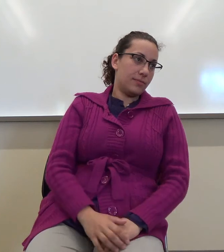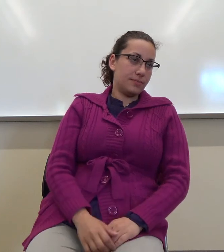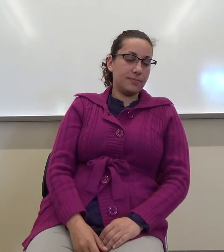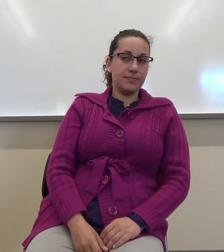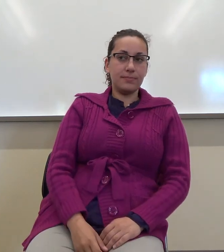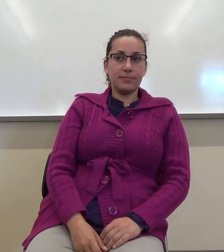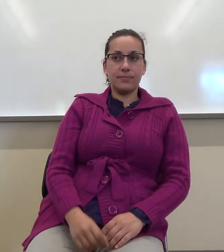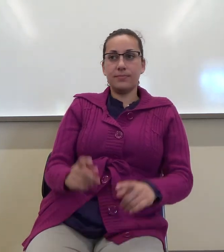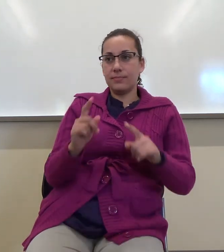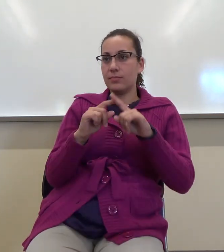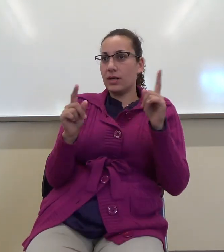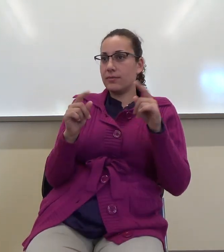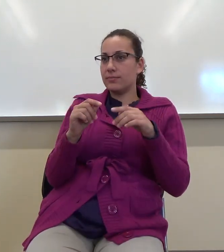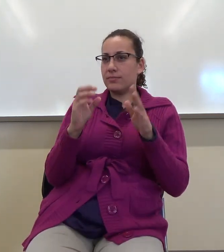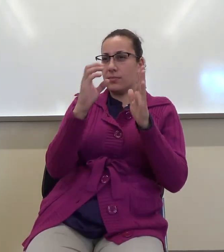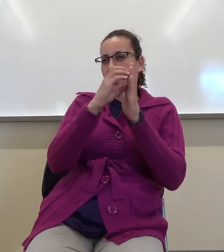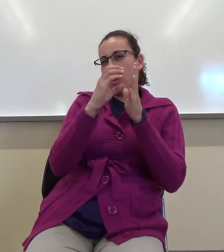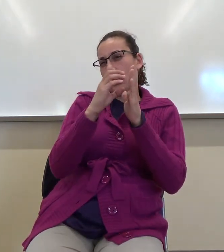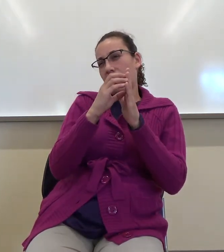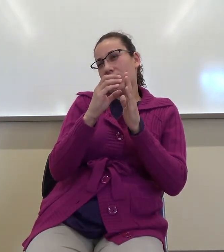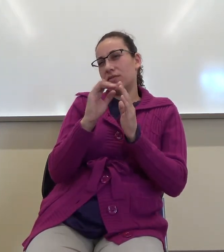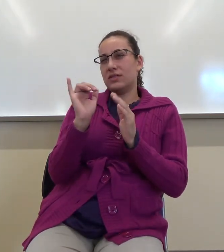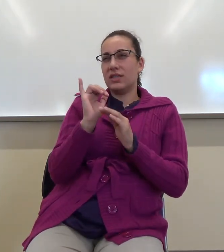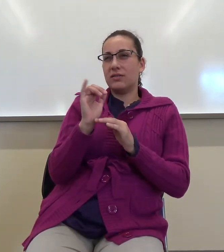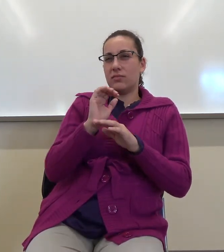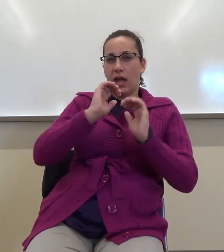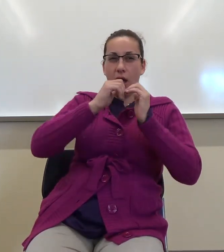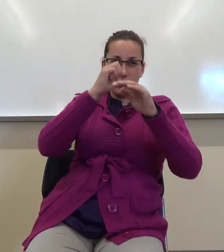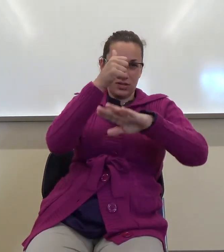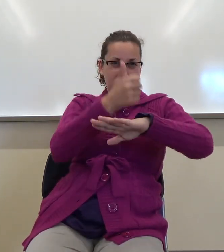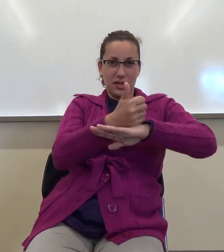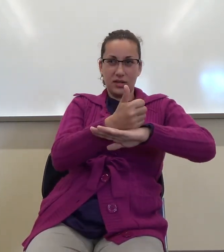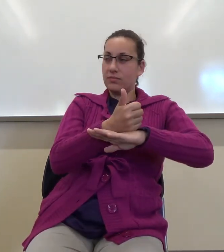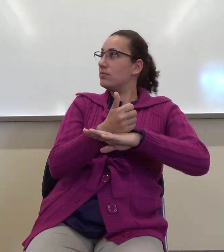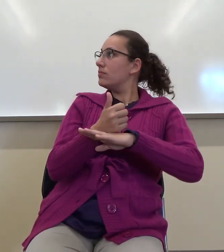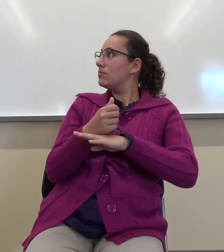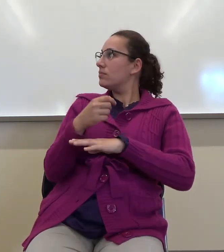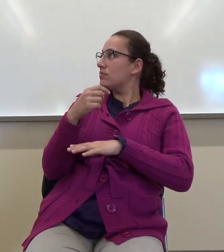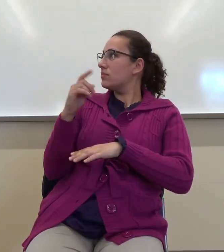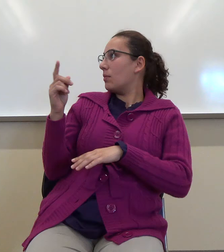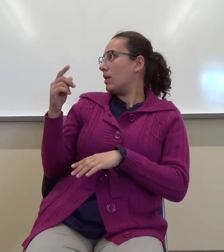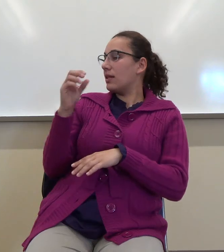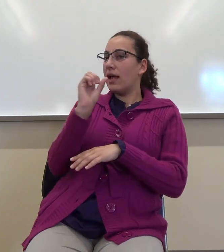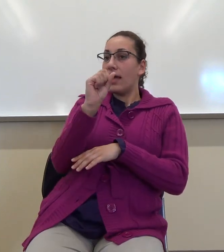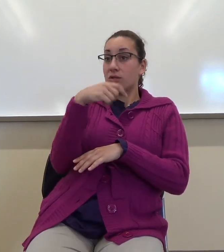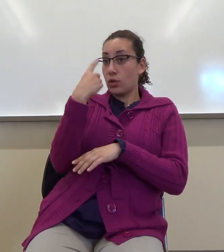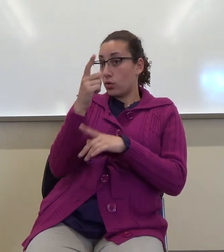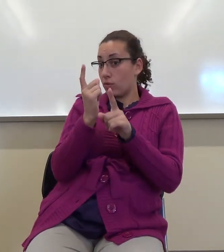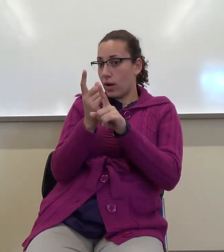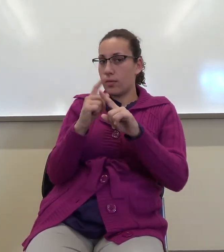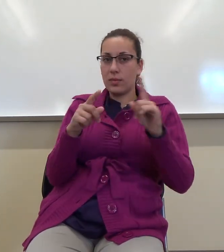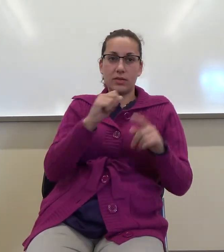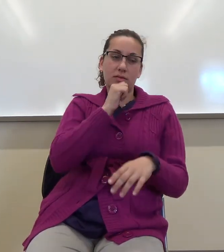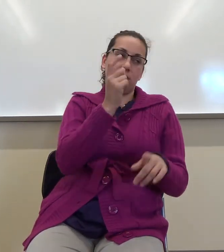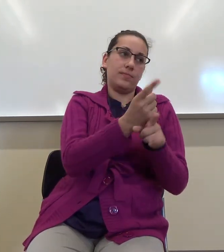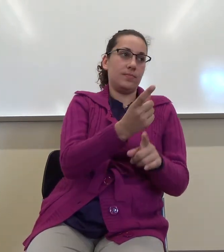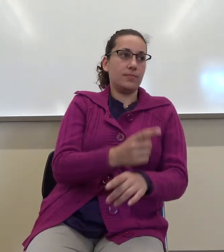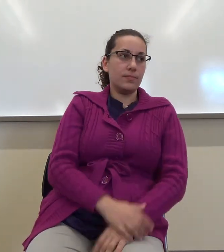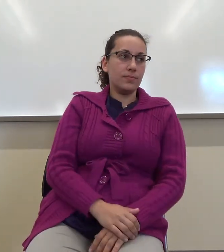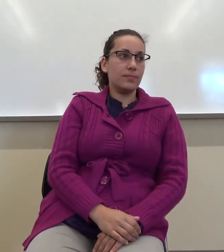the way that the paragraph is set up, because this is close to this, so it looks right. But actually, this is the word I needed to match up with. Okay,